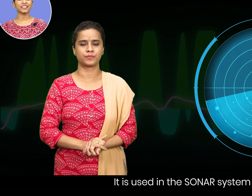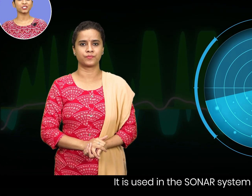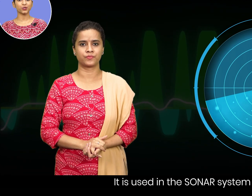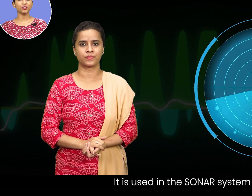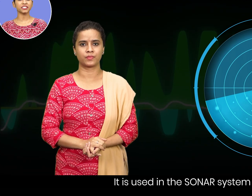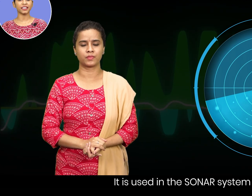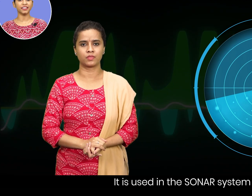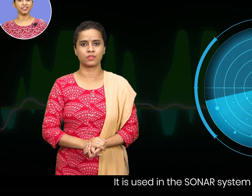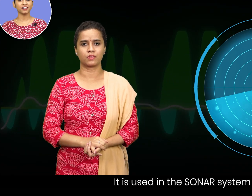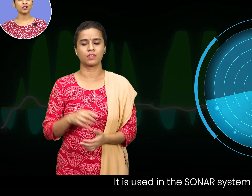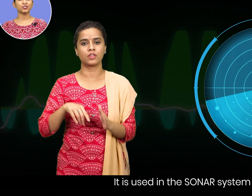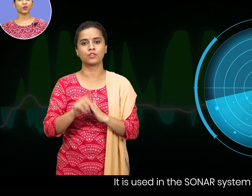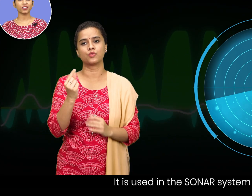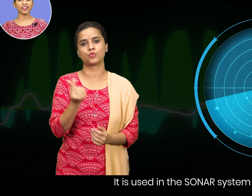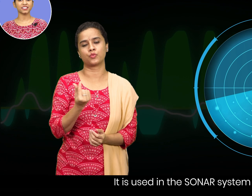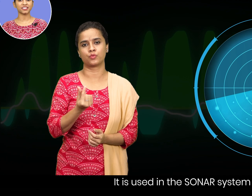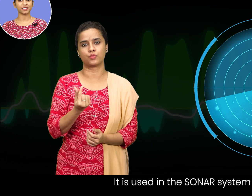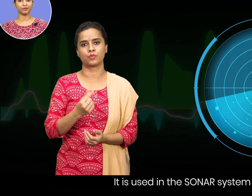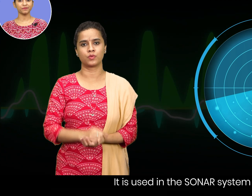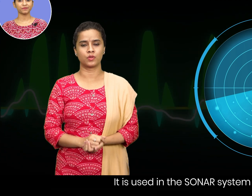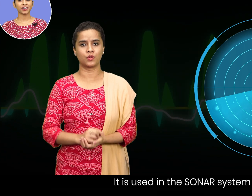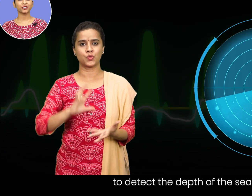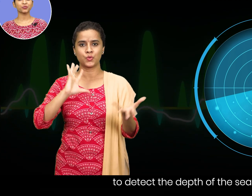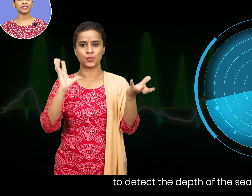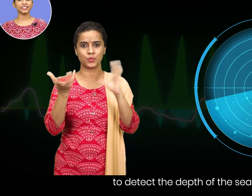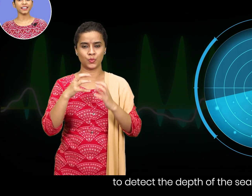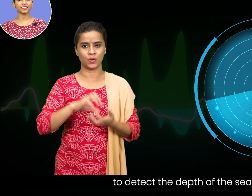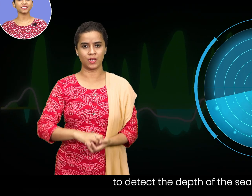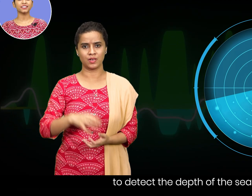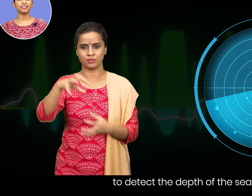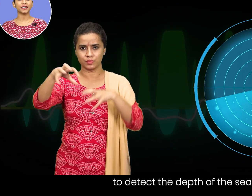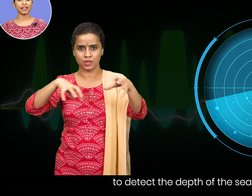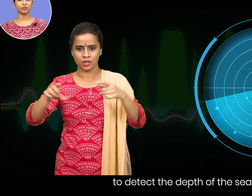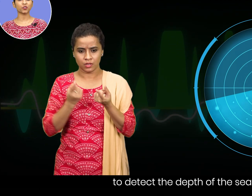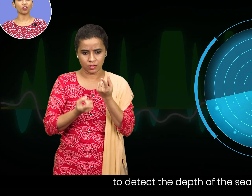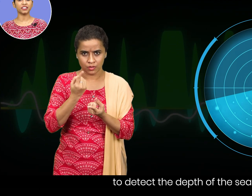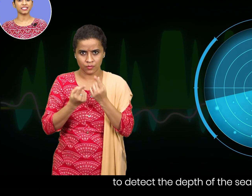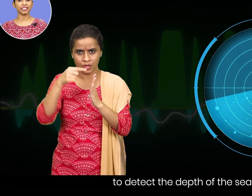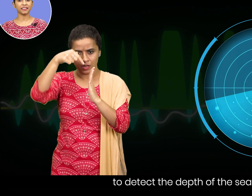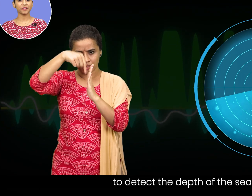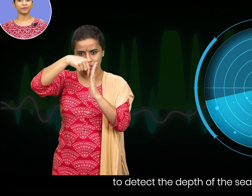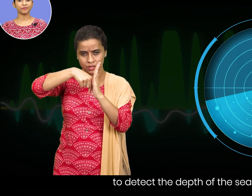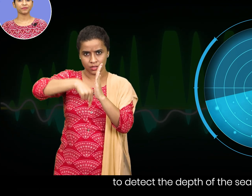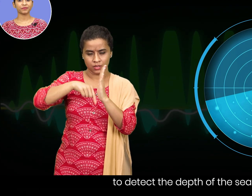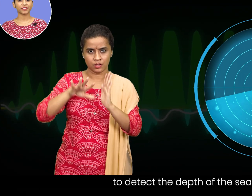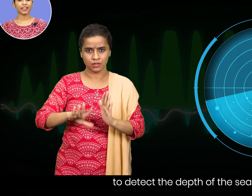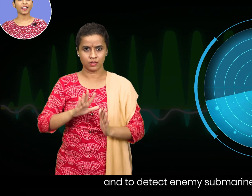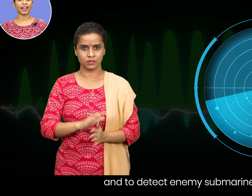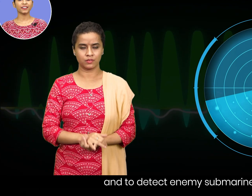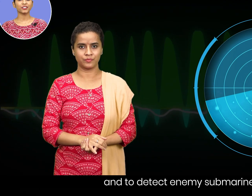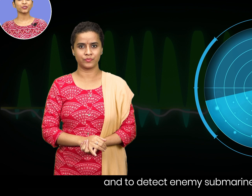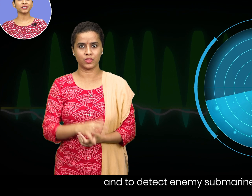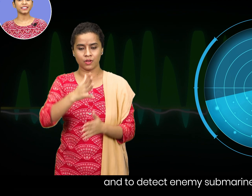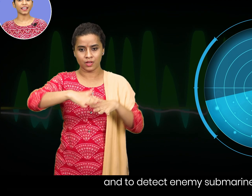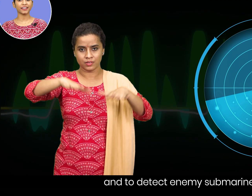It is used in the sonar system to detect the depth of the sea